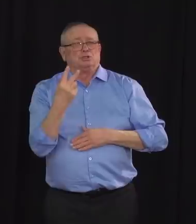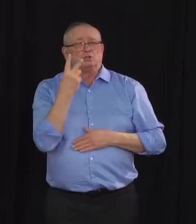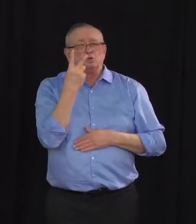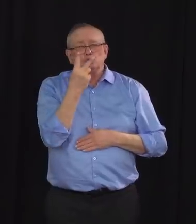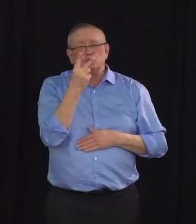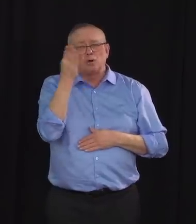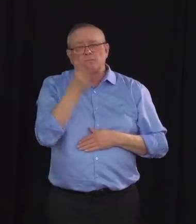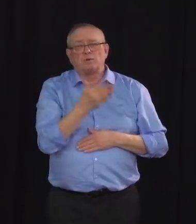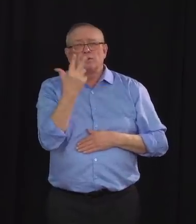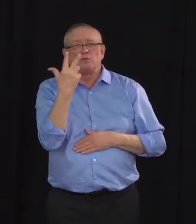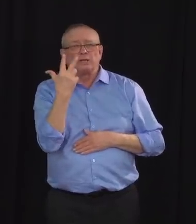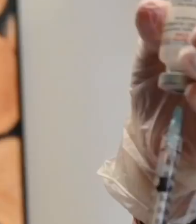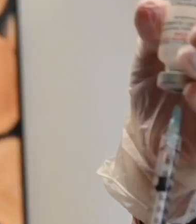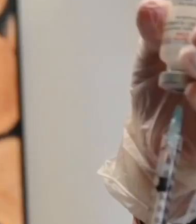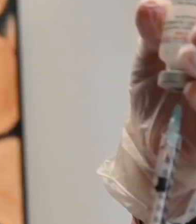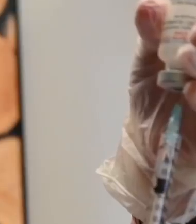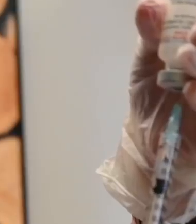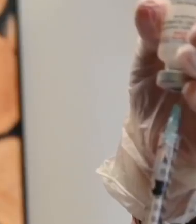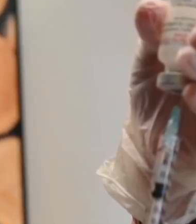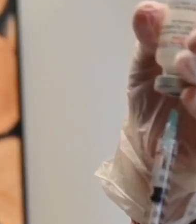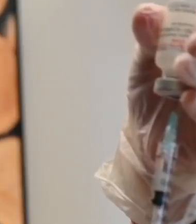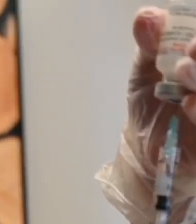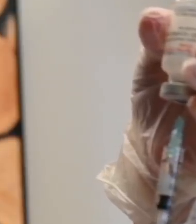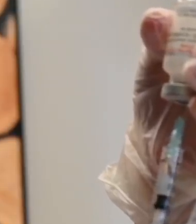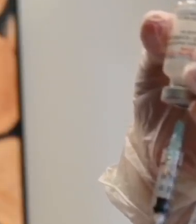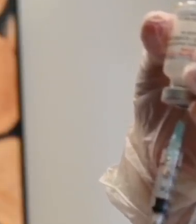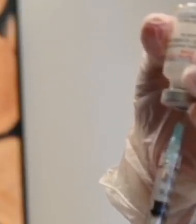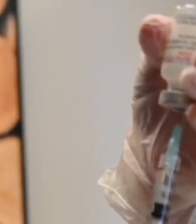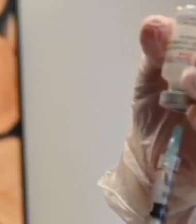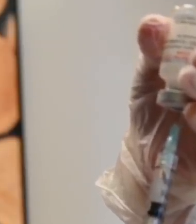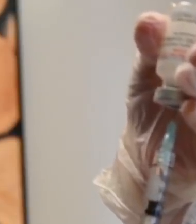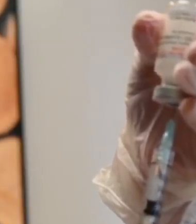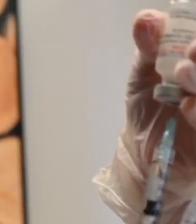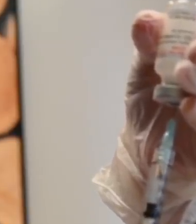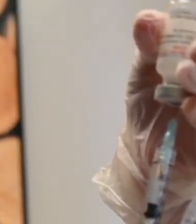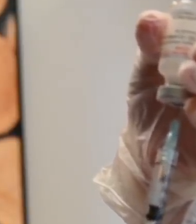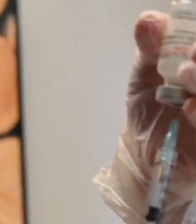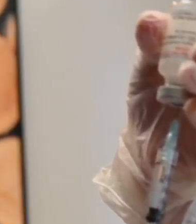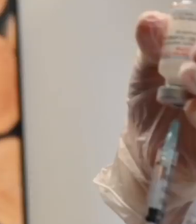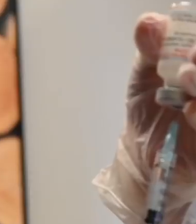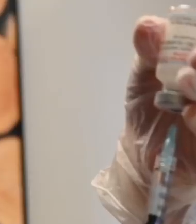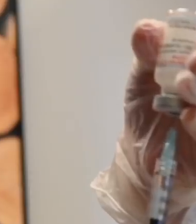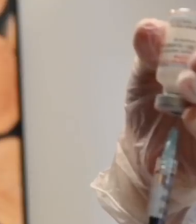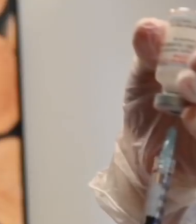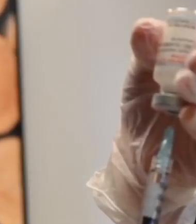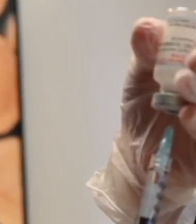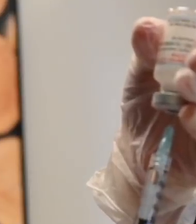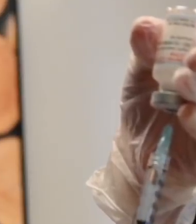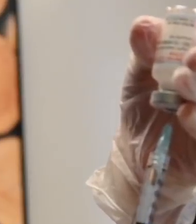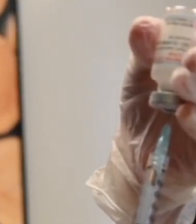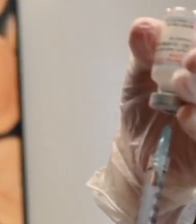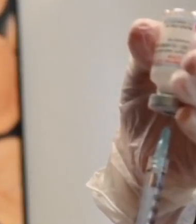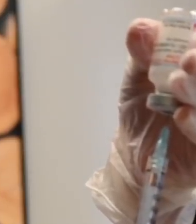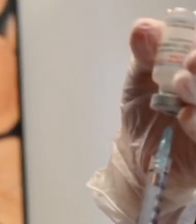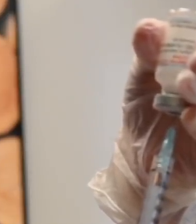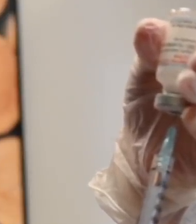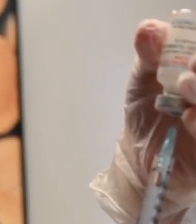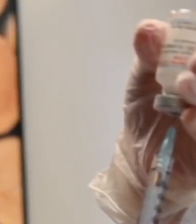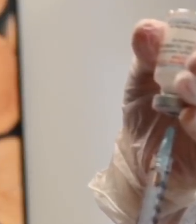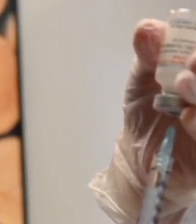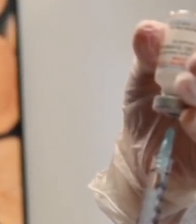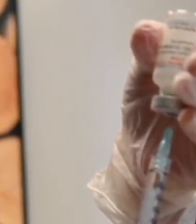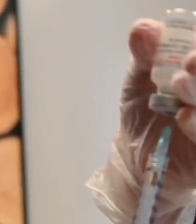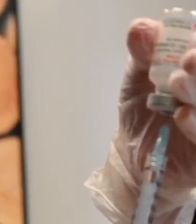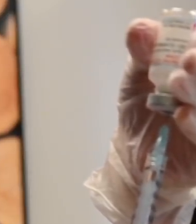settings. We will be administering vaccine to all other settings where Albertans age 75 or older live